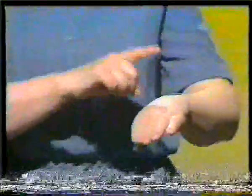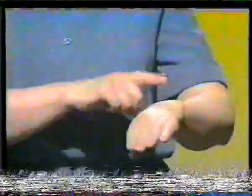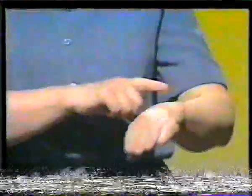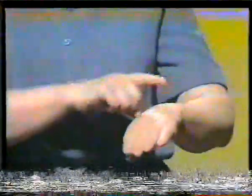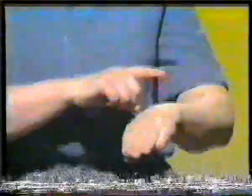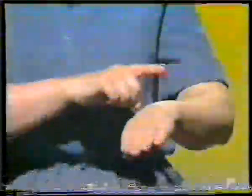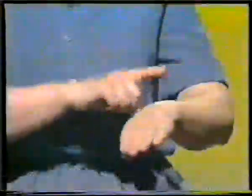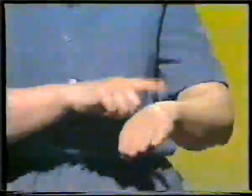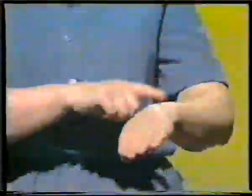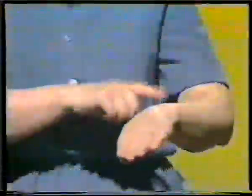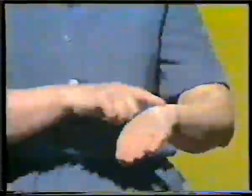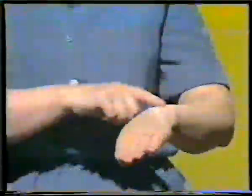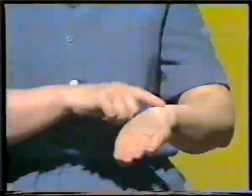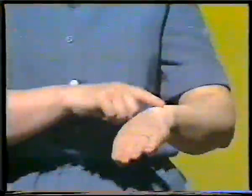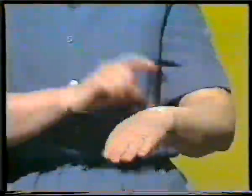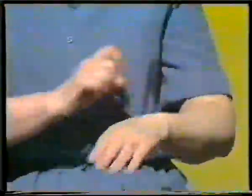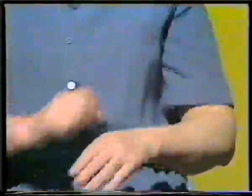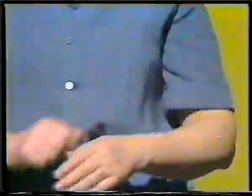Time and watch.